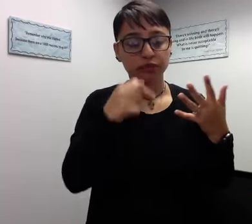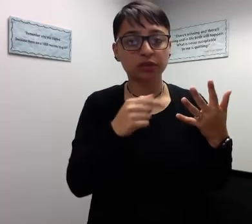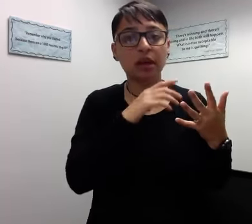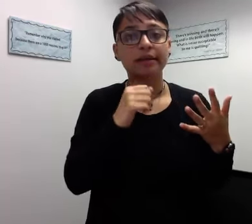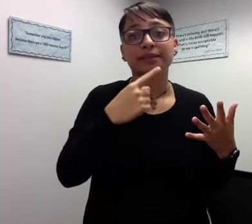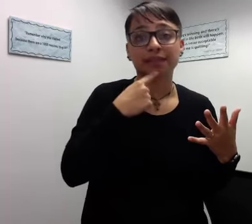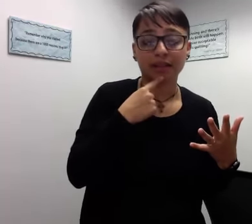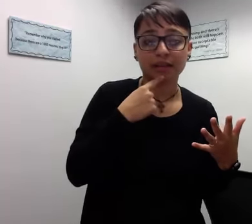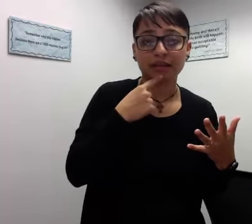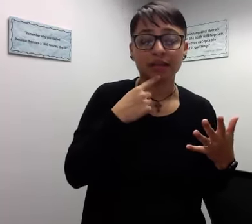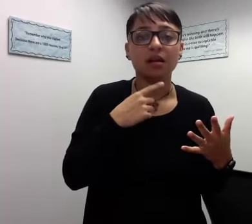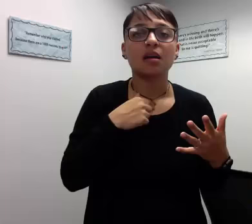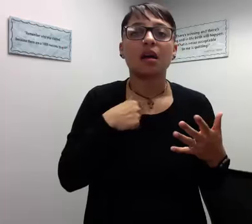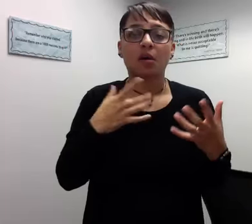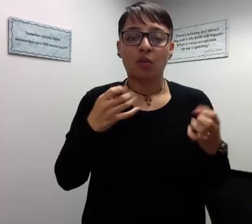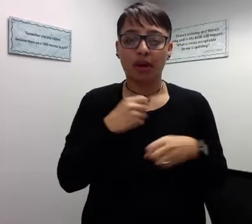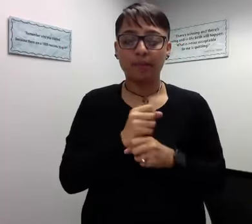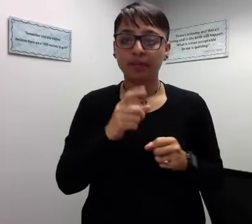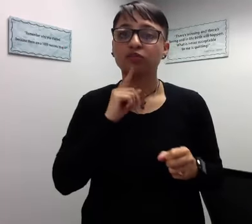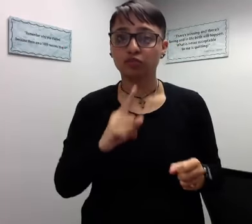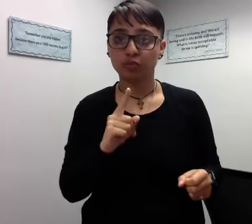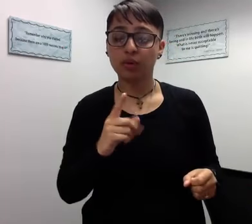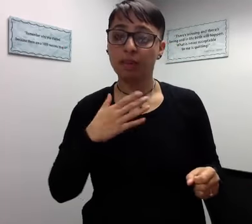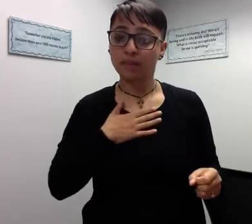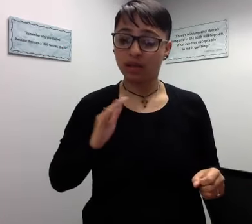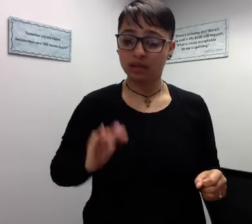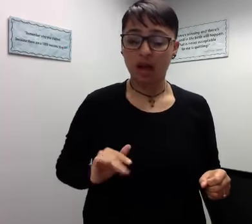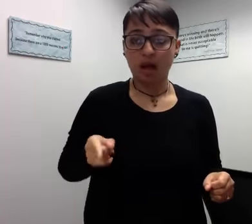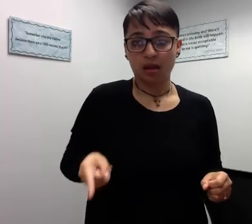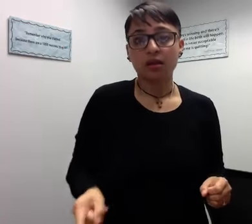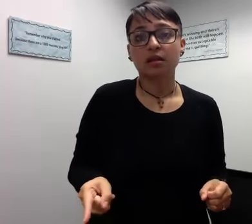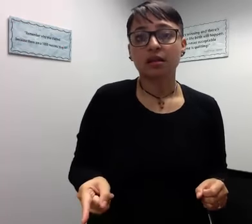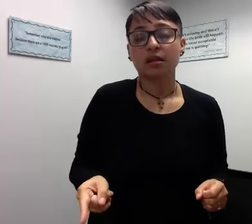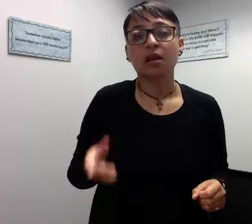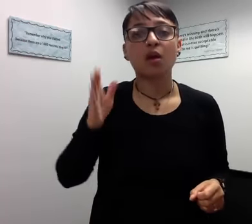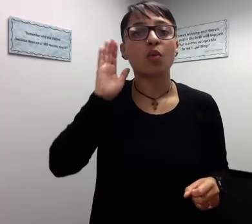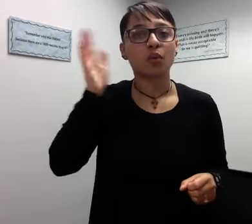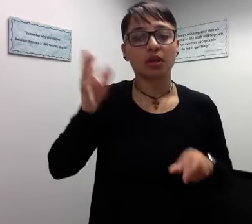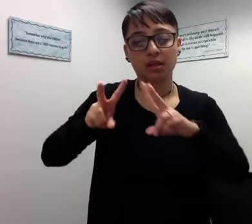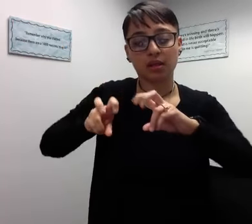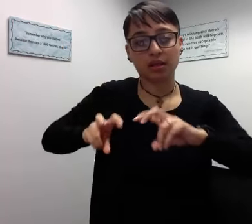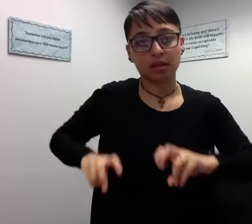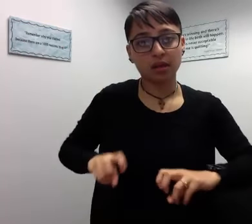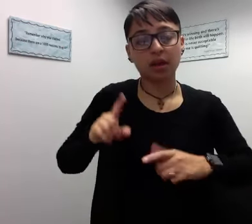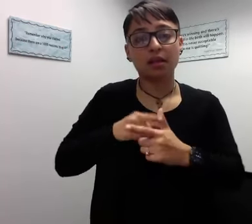that my child is going to be evaluated. And you need to turn that into the administrator of